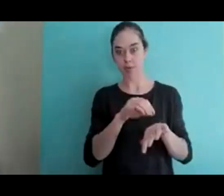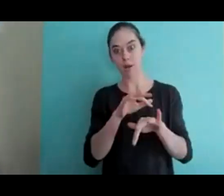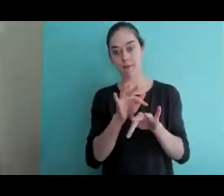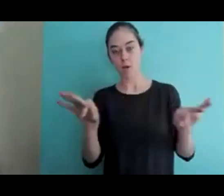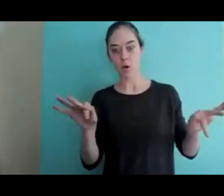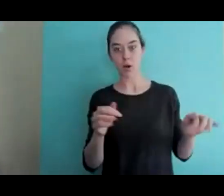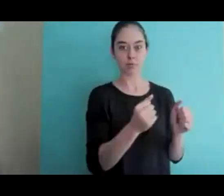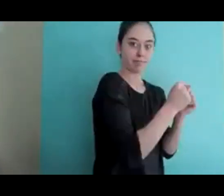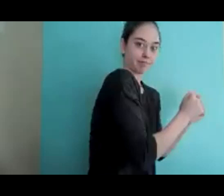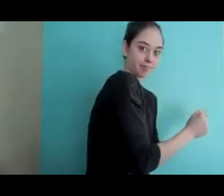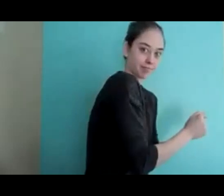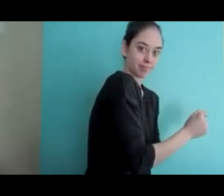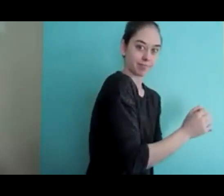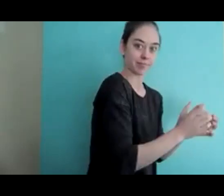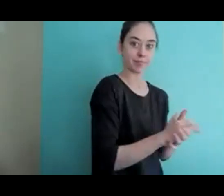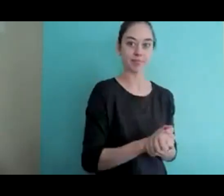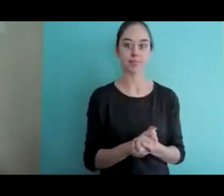Let's go.